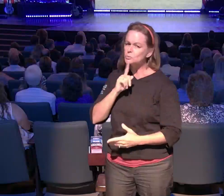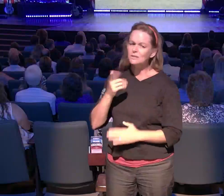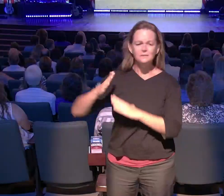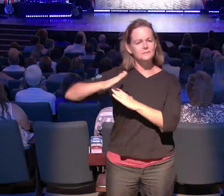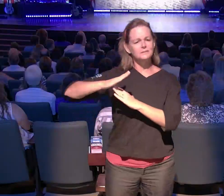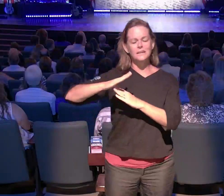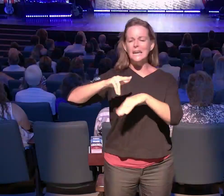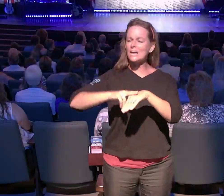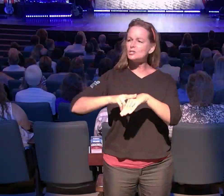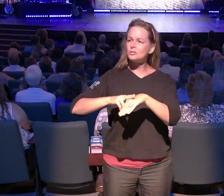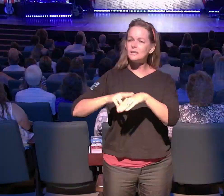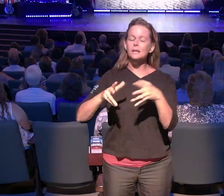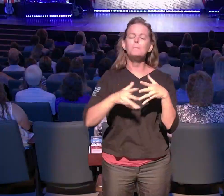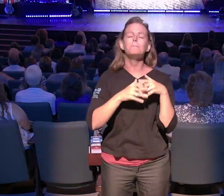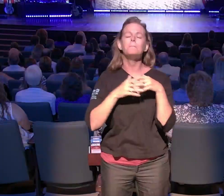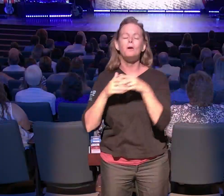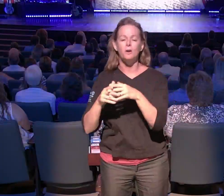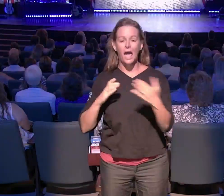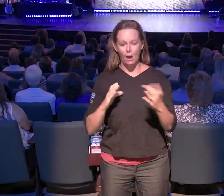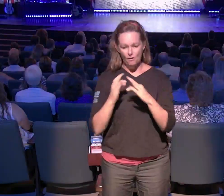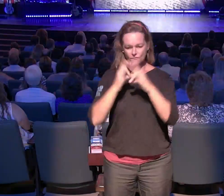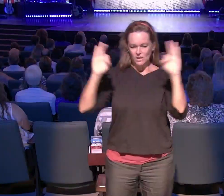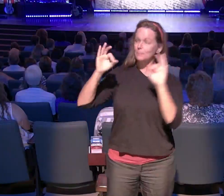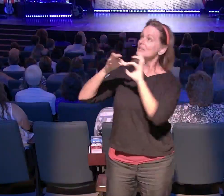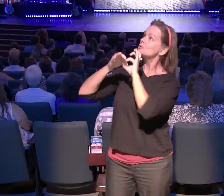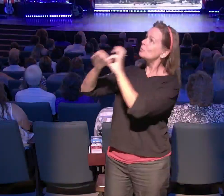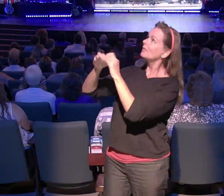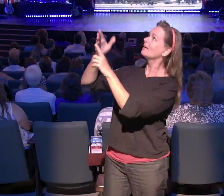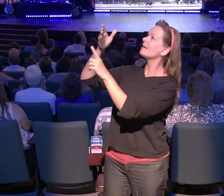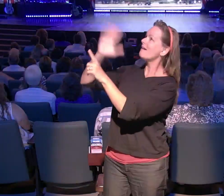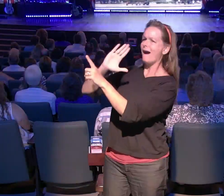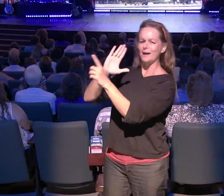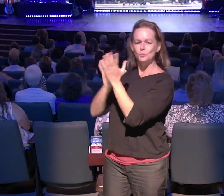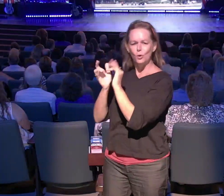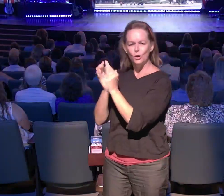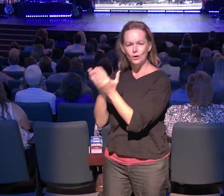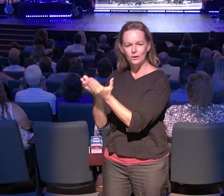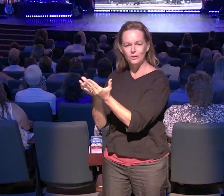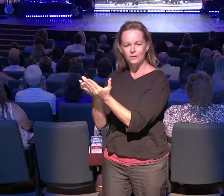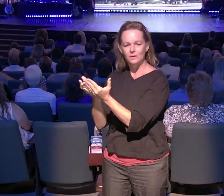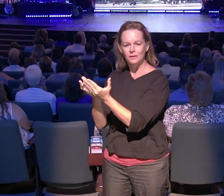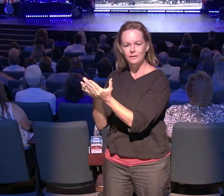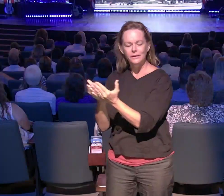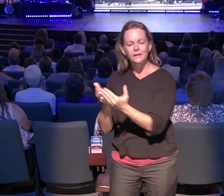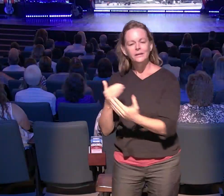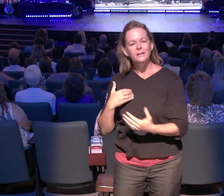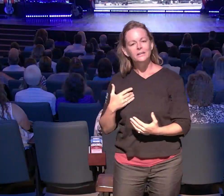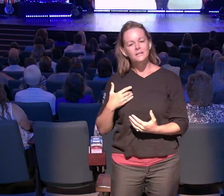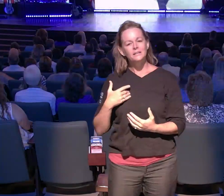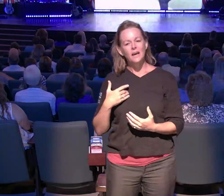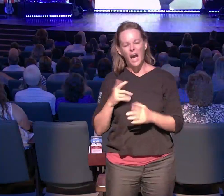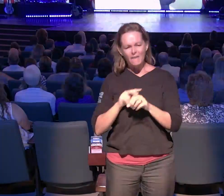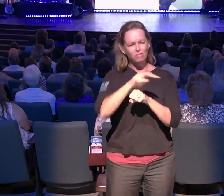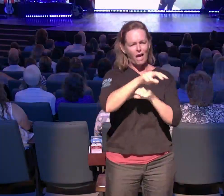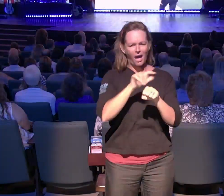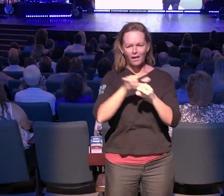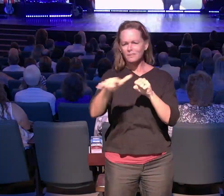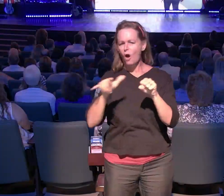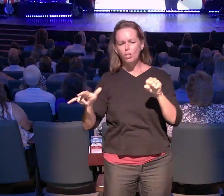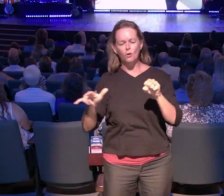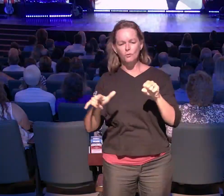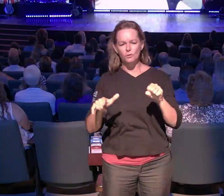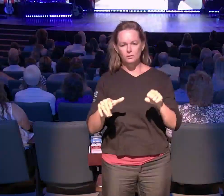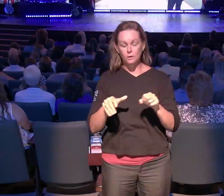its very core, our freedom is rooted in the truth of God's word. You know, I spent a lot of time outside of our country, and it always makes me